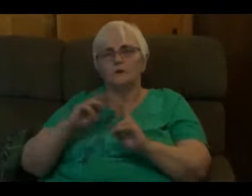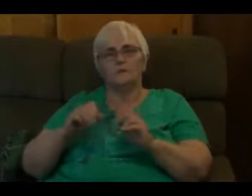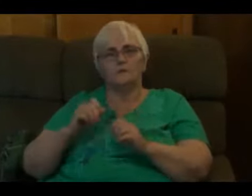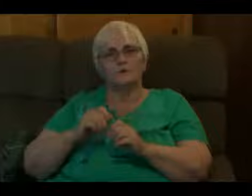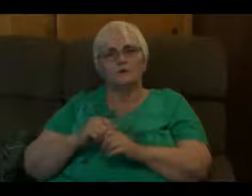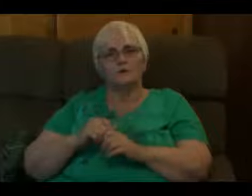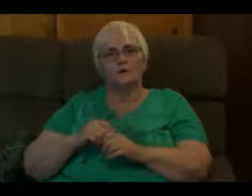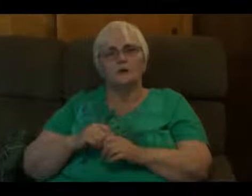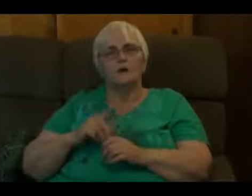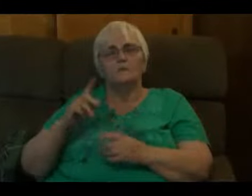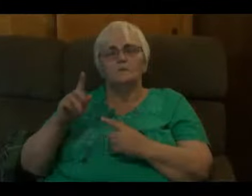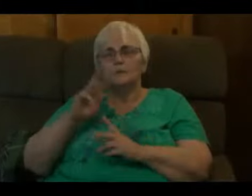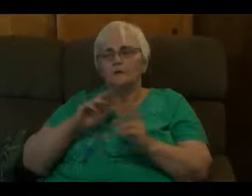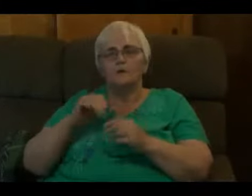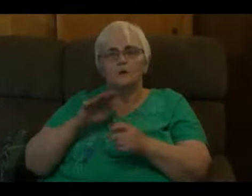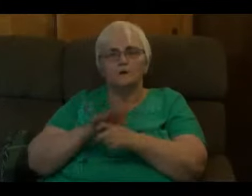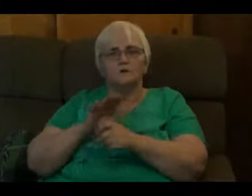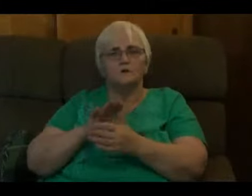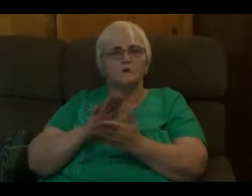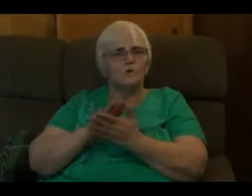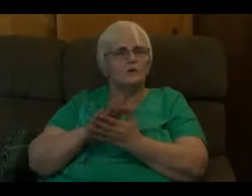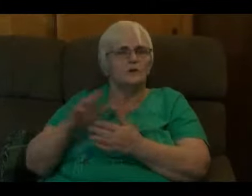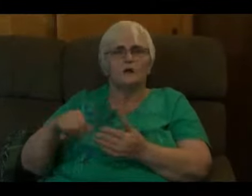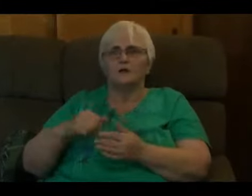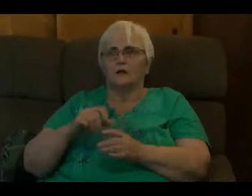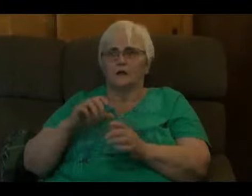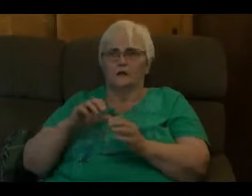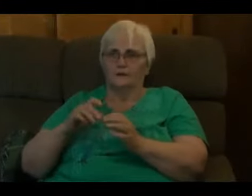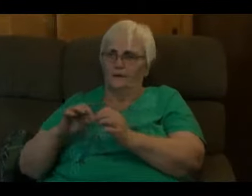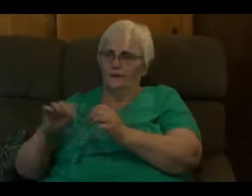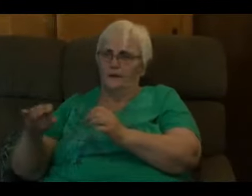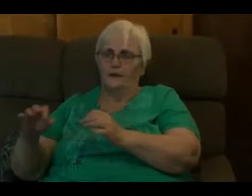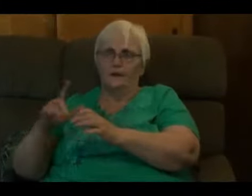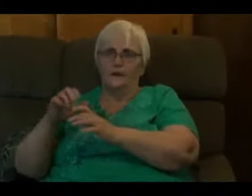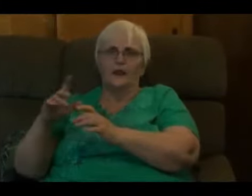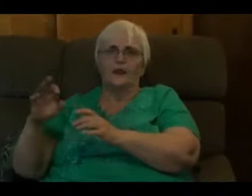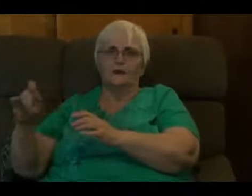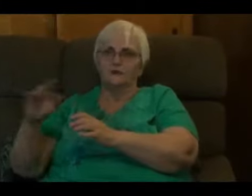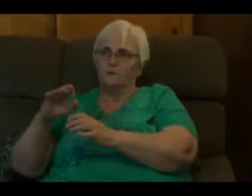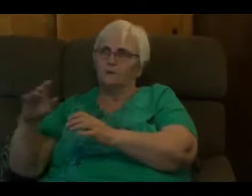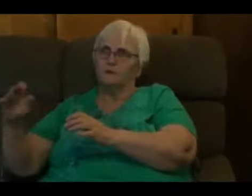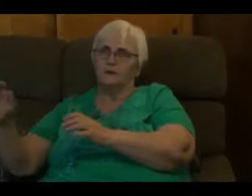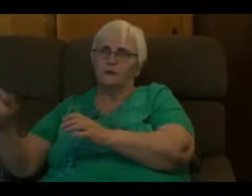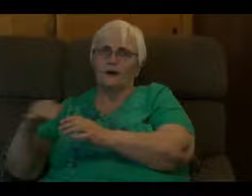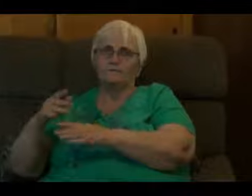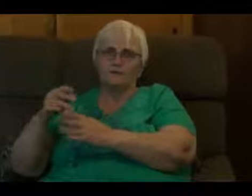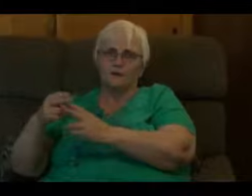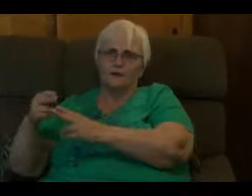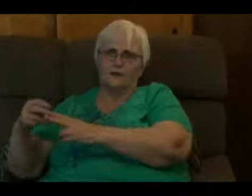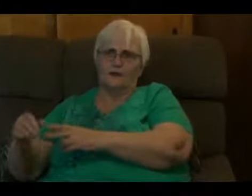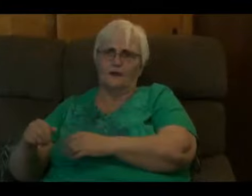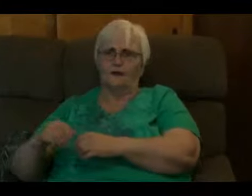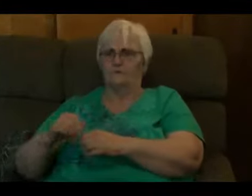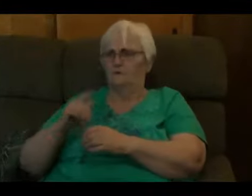go to school and get all kinds of letters after their name, amen, to be on an intellectual level that no one can